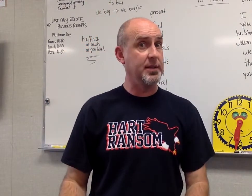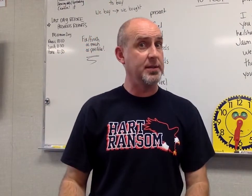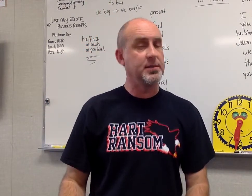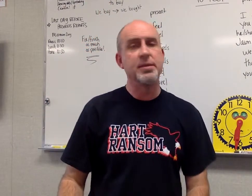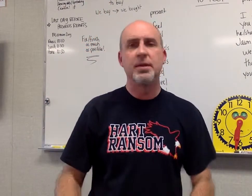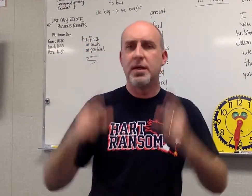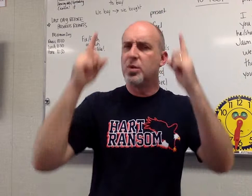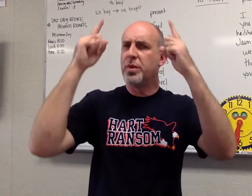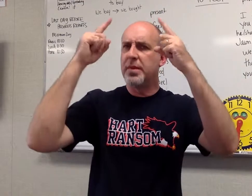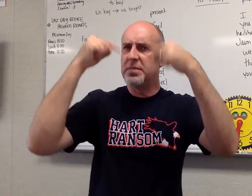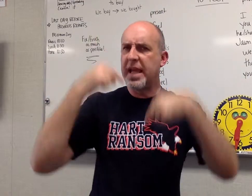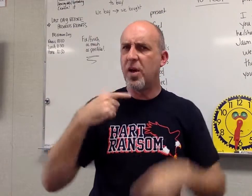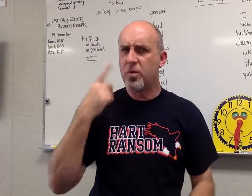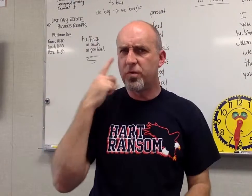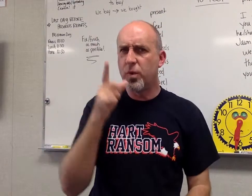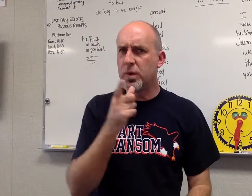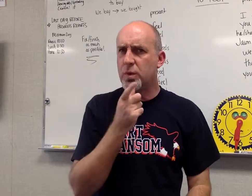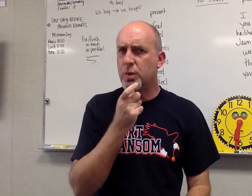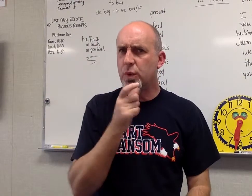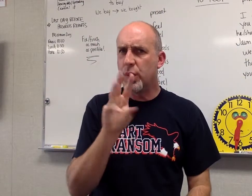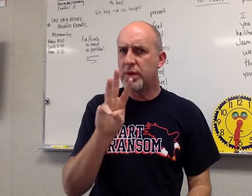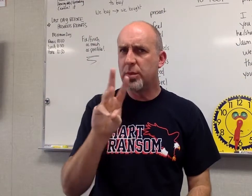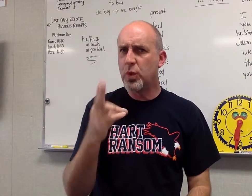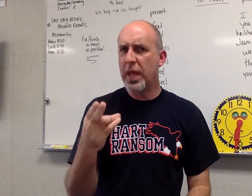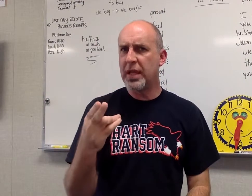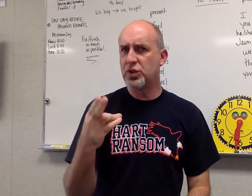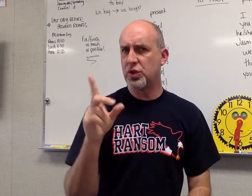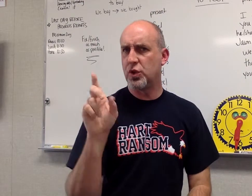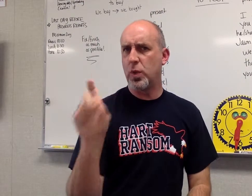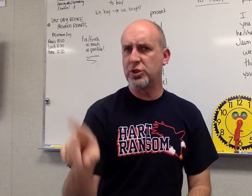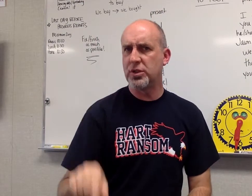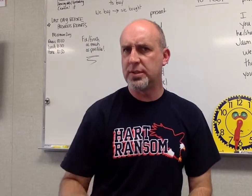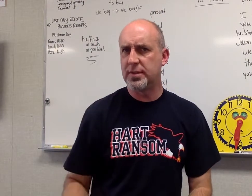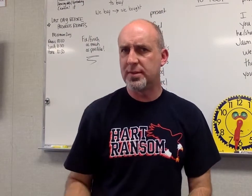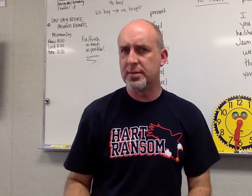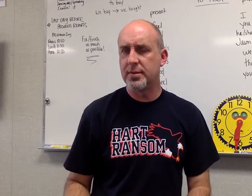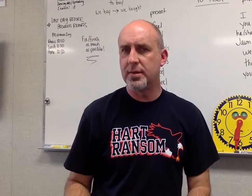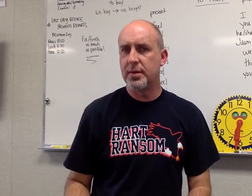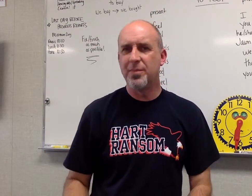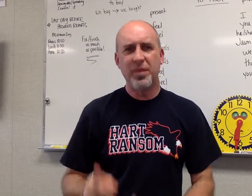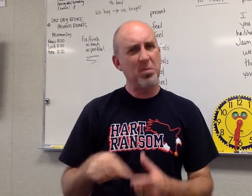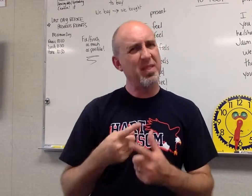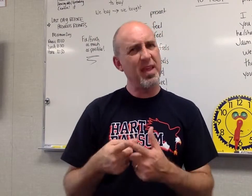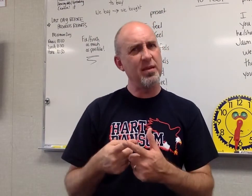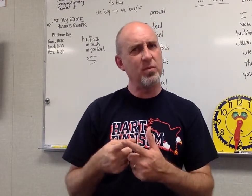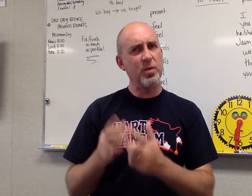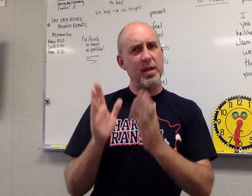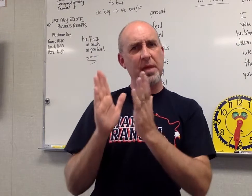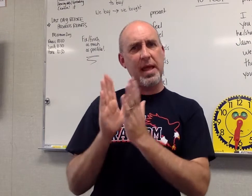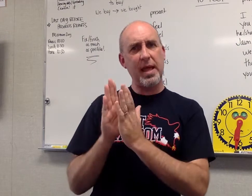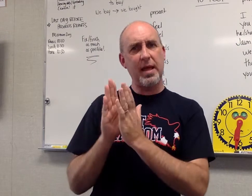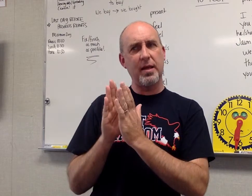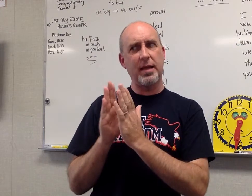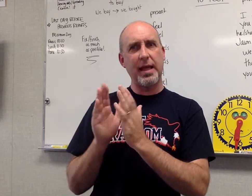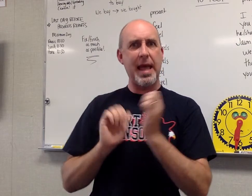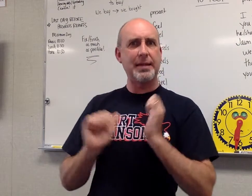this, and you put them down for WH questions. But then when I'm acting,